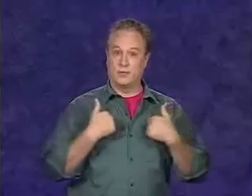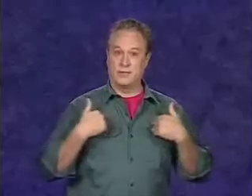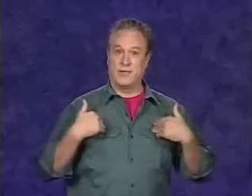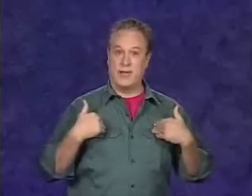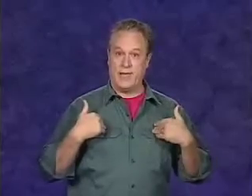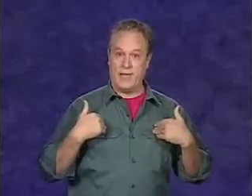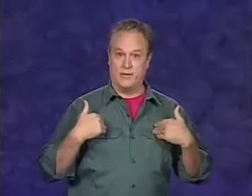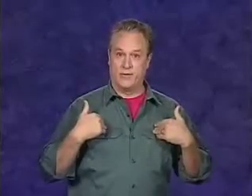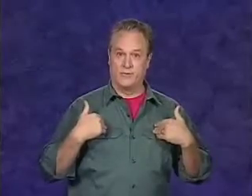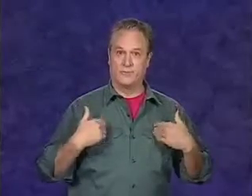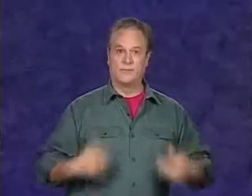to sign animal.